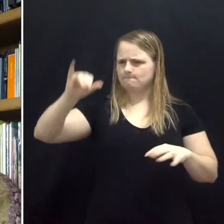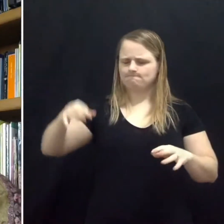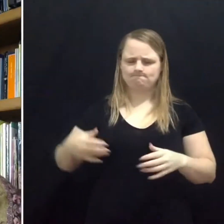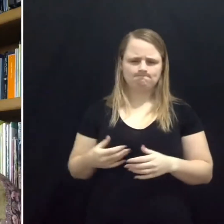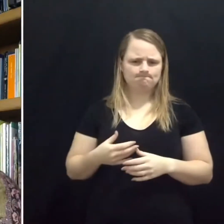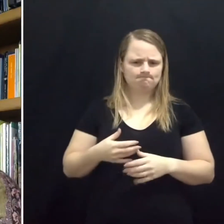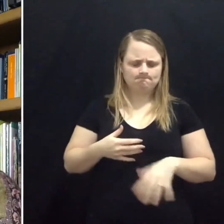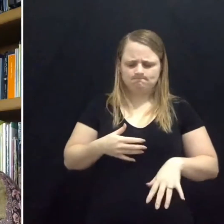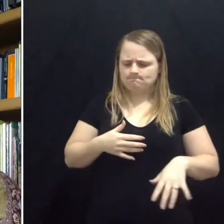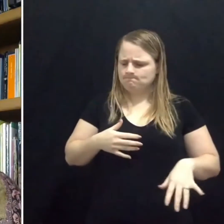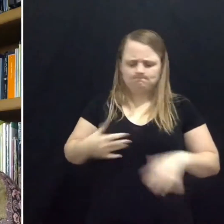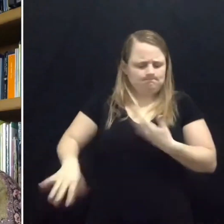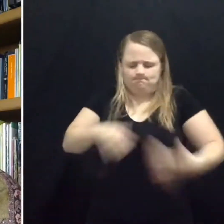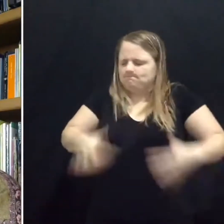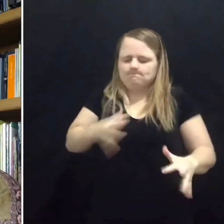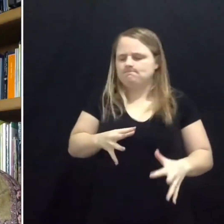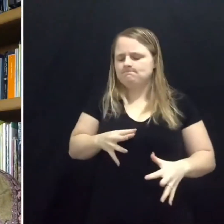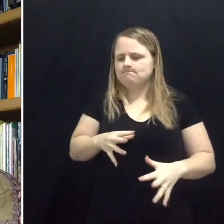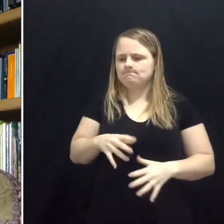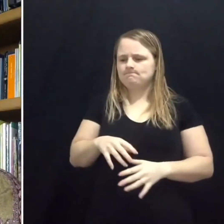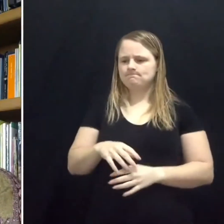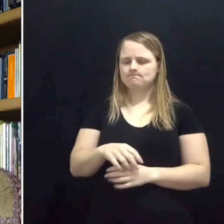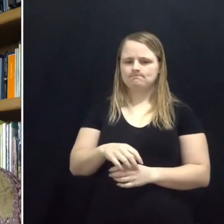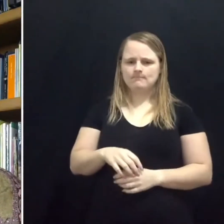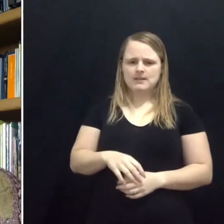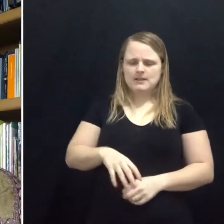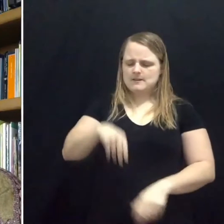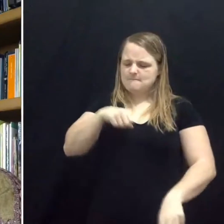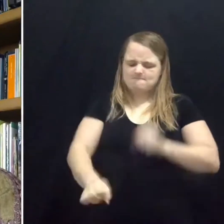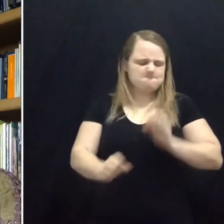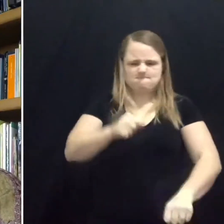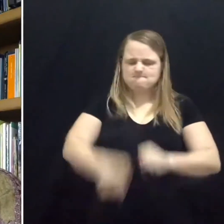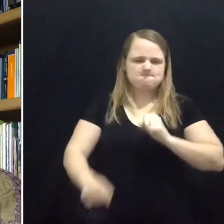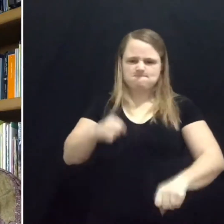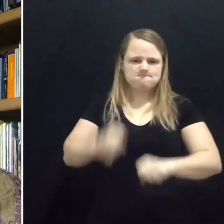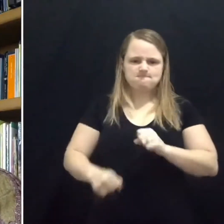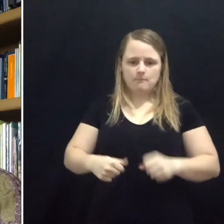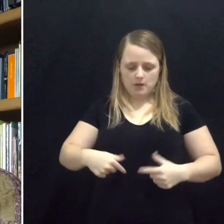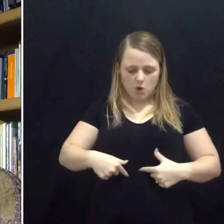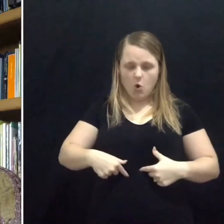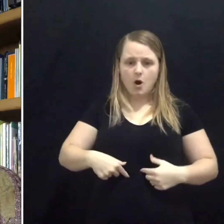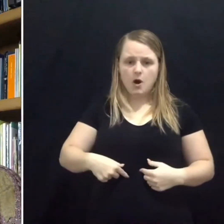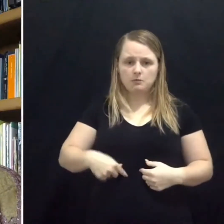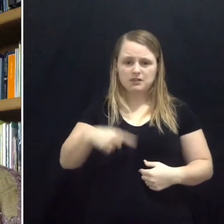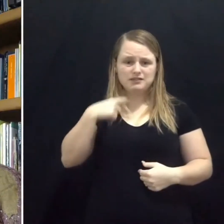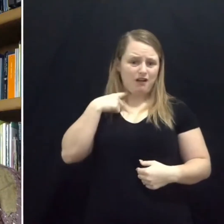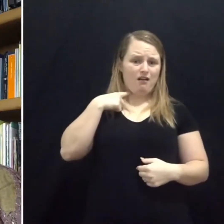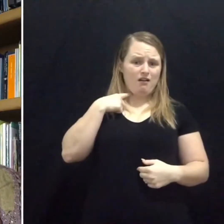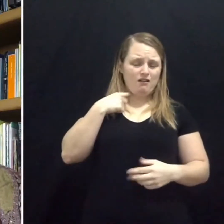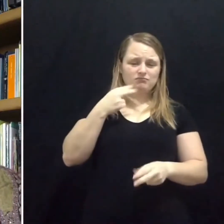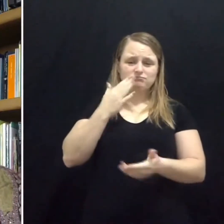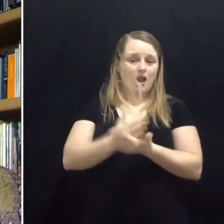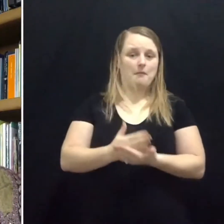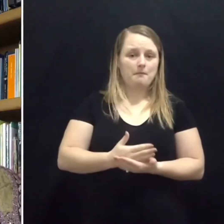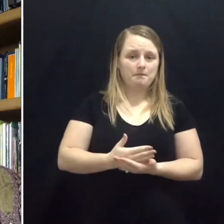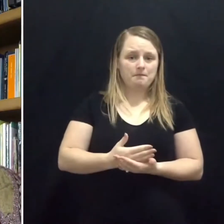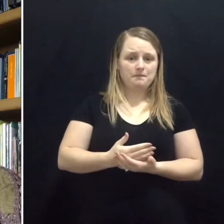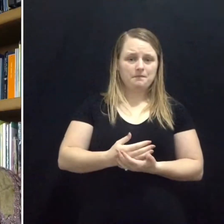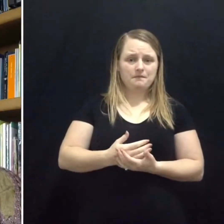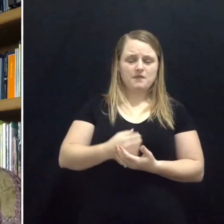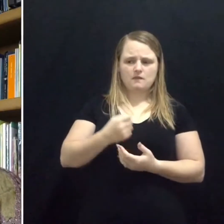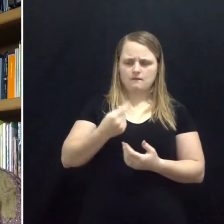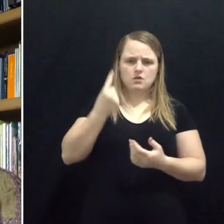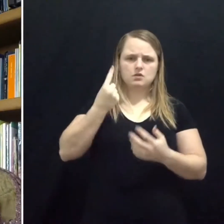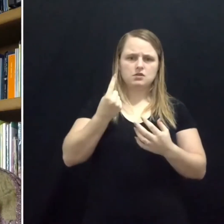Rhino shook and shimmied and stomped in the muck, and just as he hoped, that storm came unstuck. At